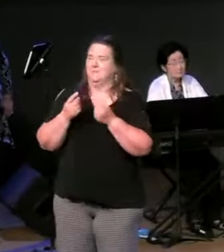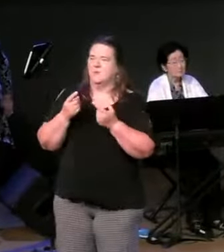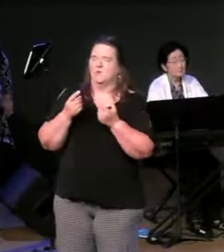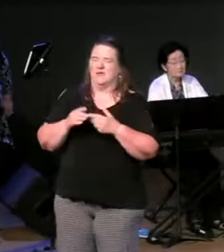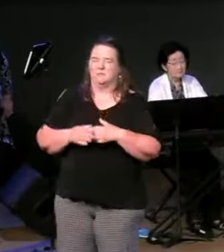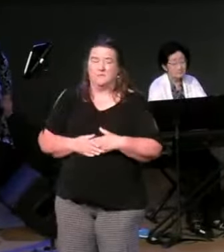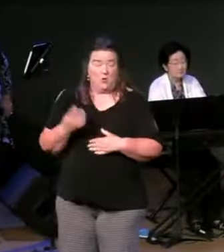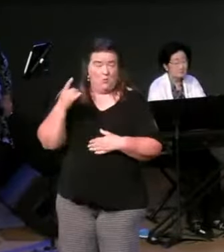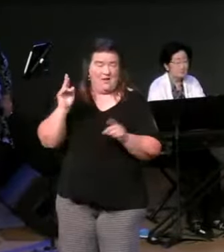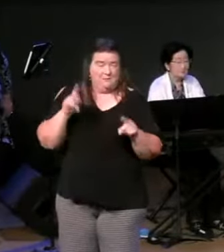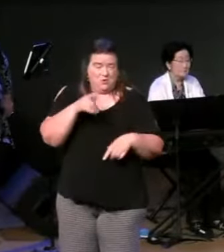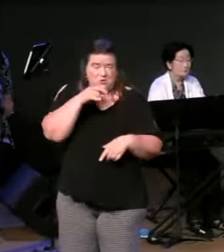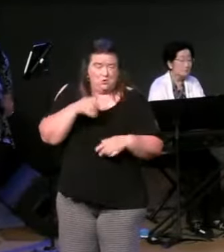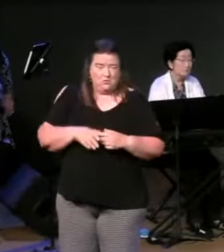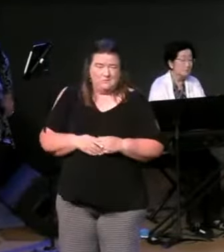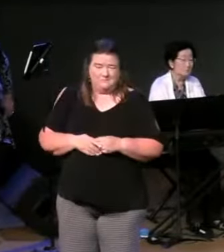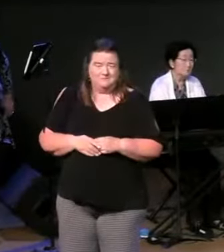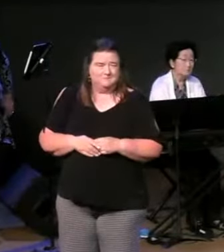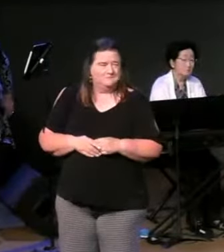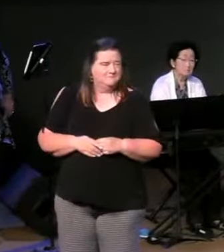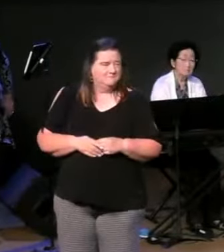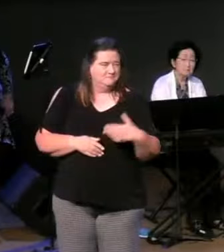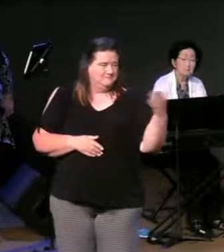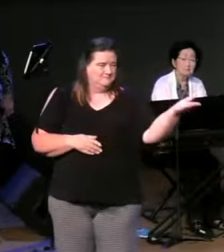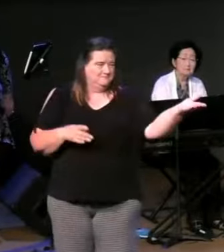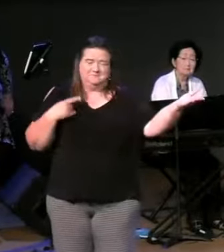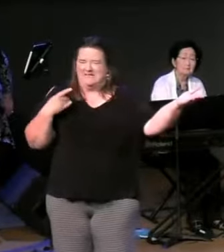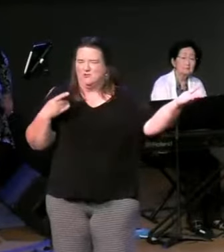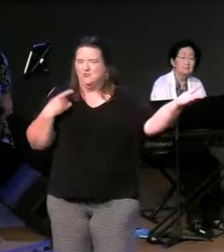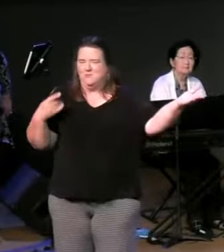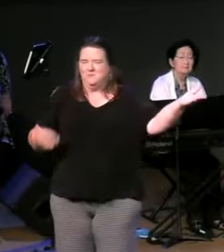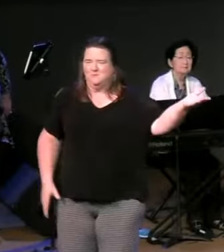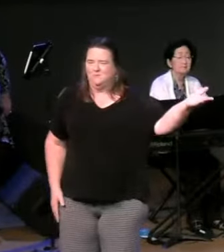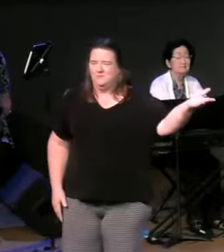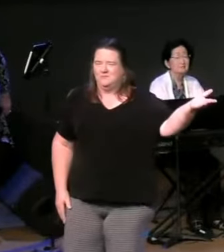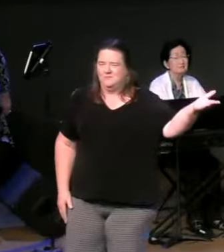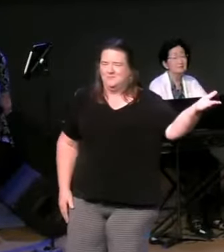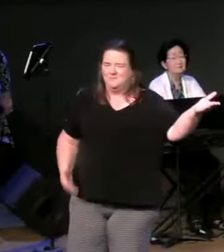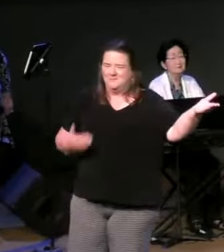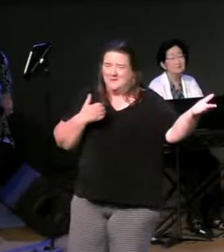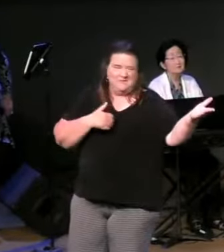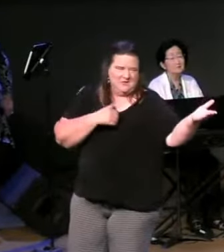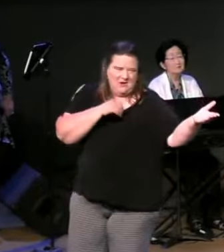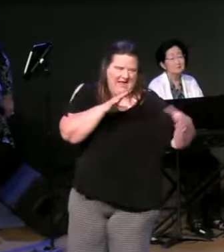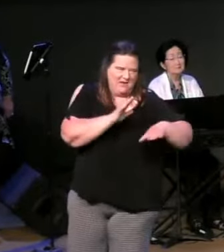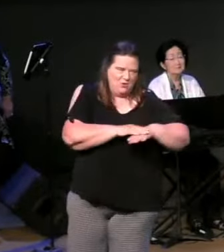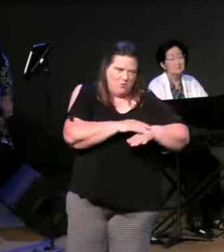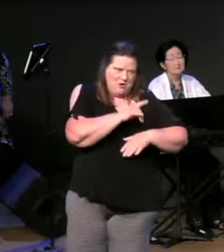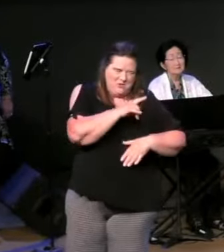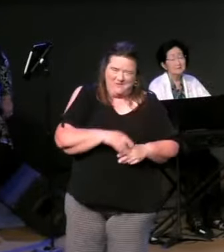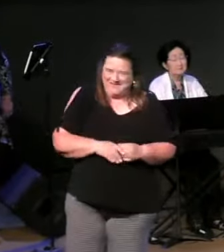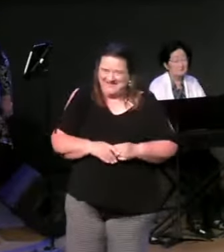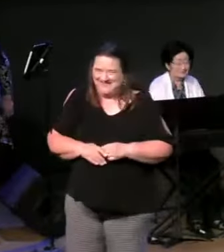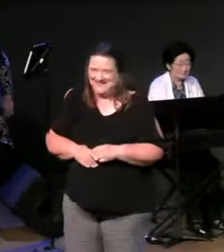One of those people being our own Pastor Drew. Sorry, I didn't tell you that I was going to tell you this story,